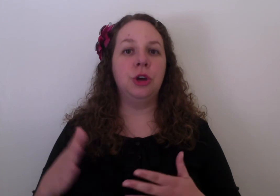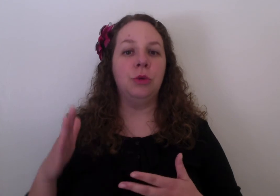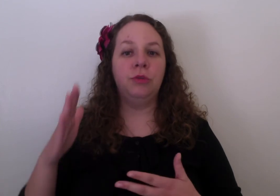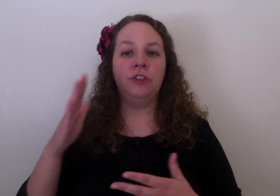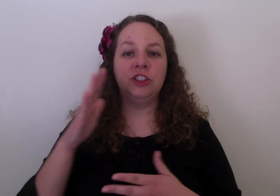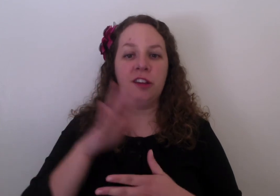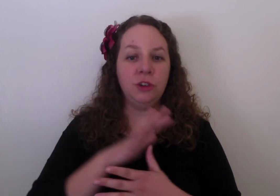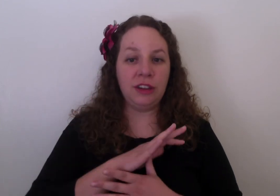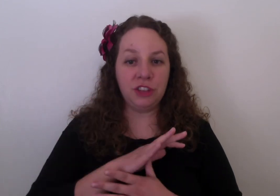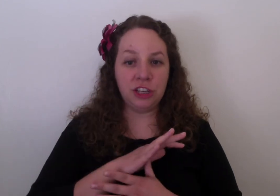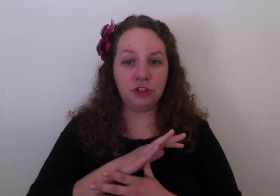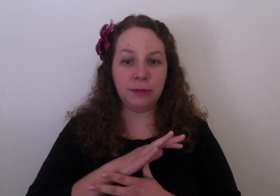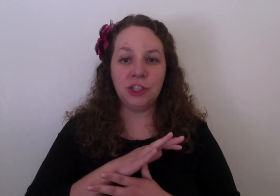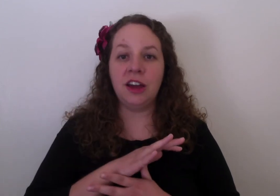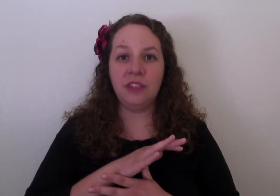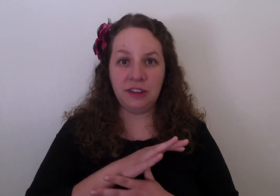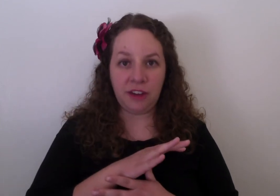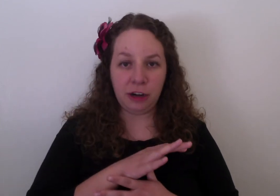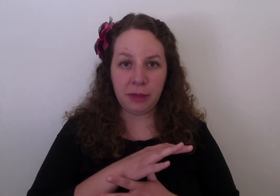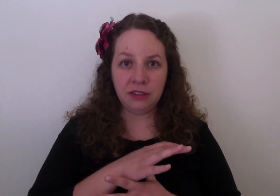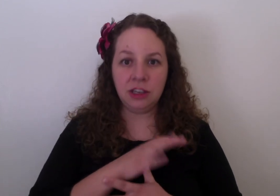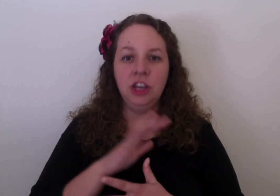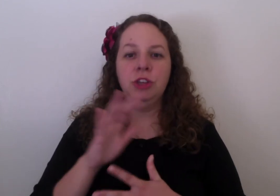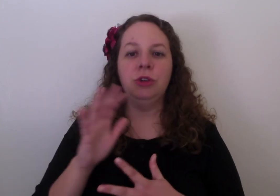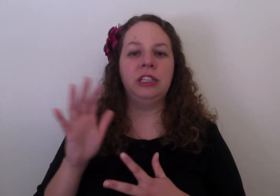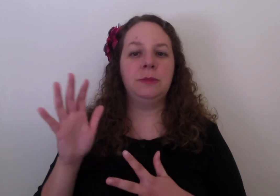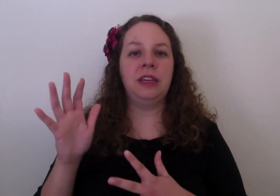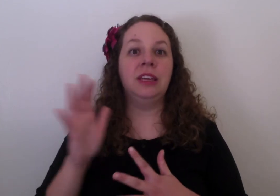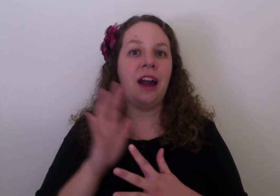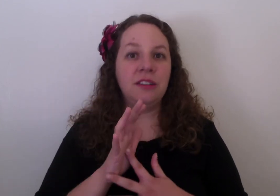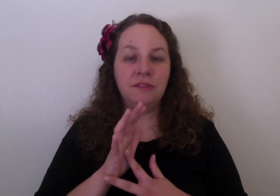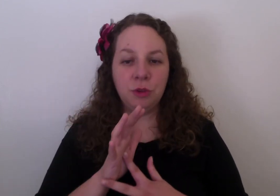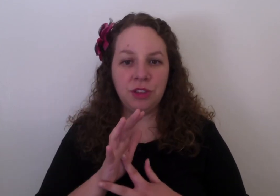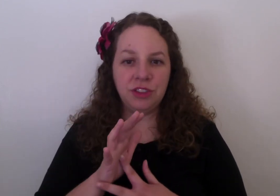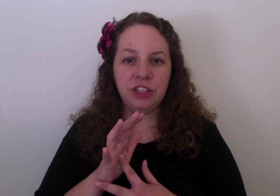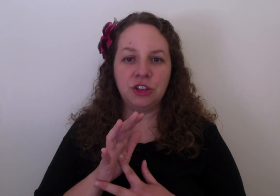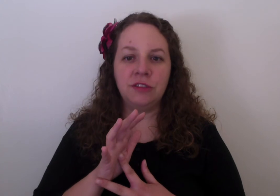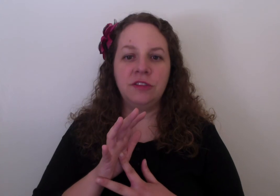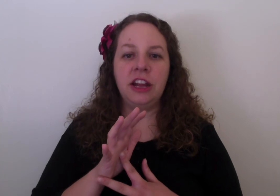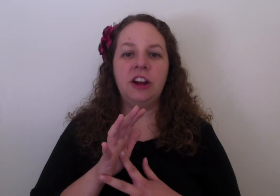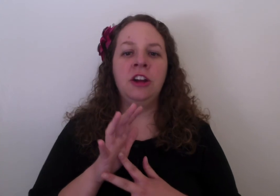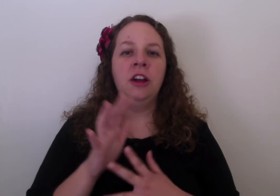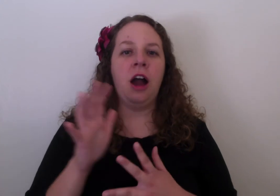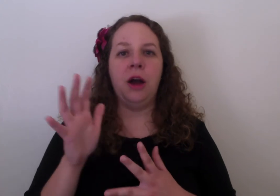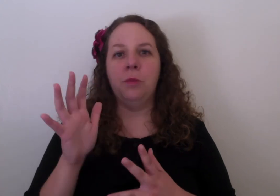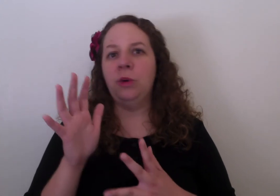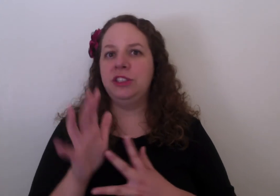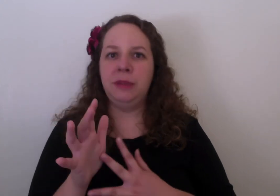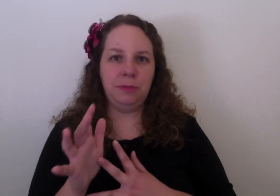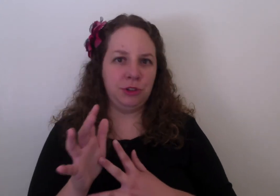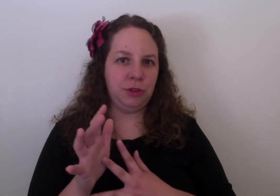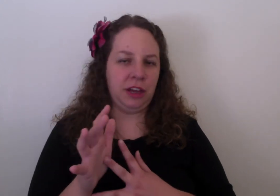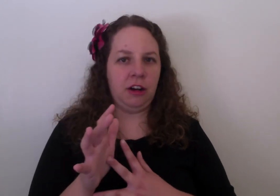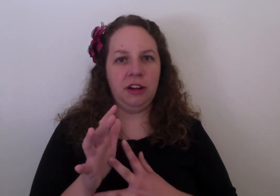So first off, you'll give the description of the environment. You'll explain the kind of food that they serve there. What do people do there? Or is